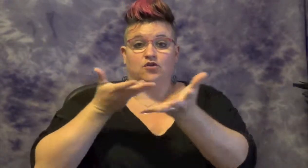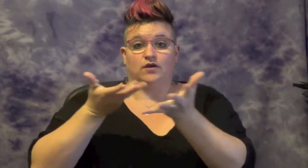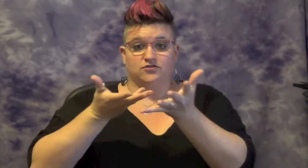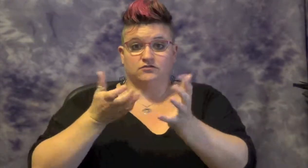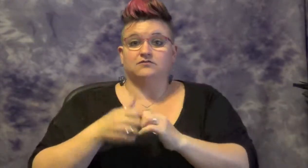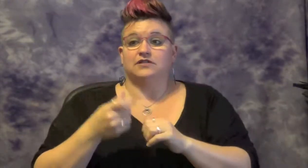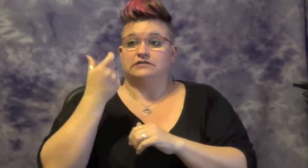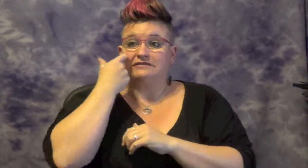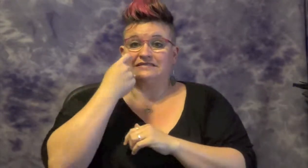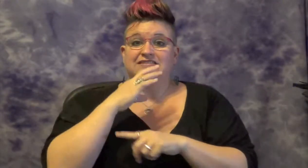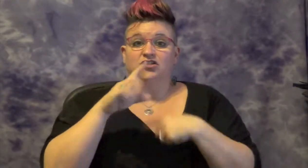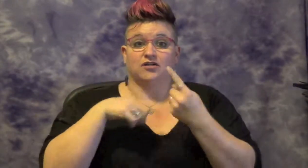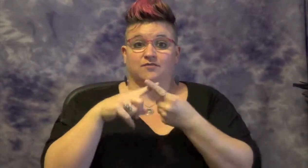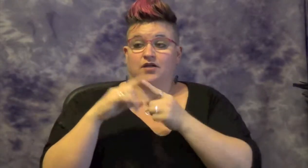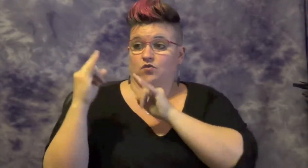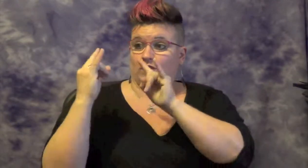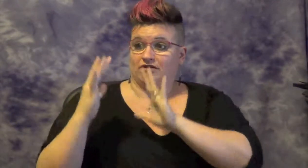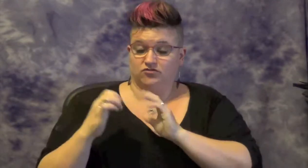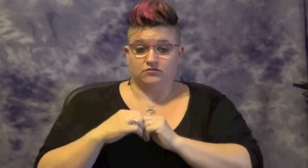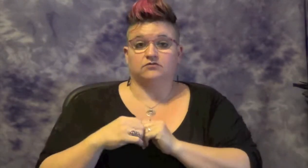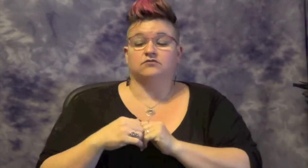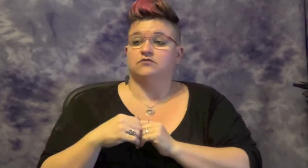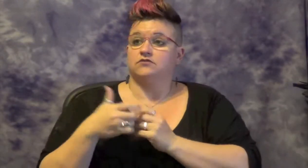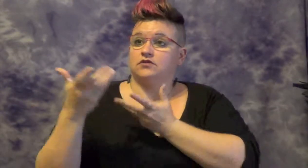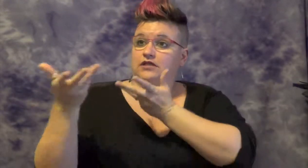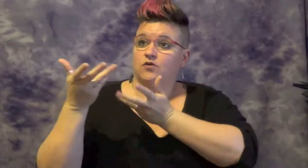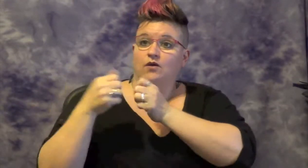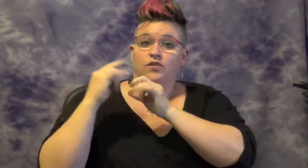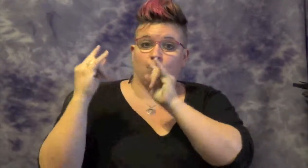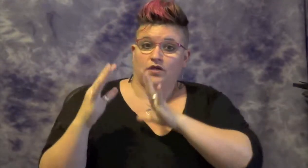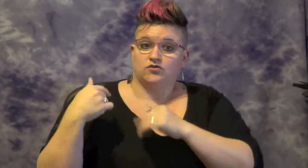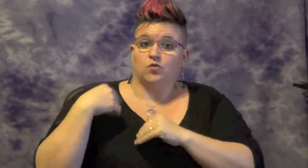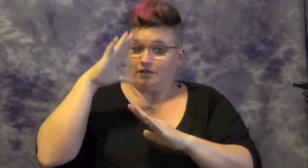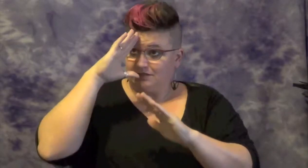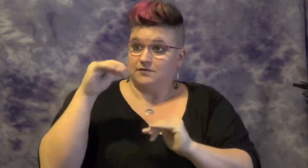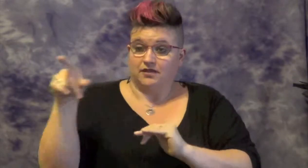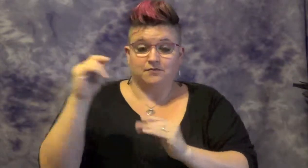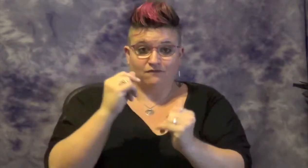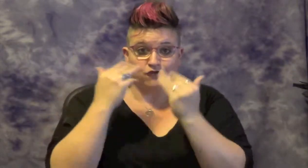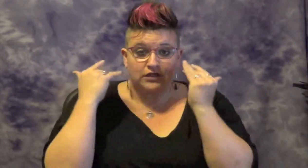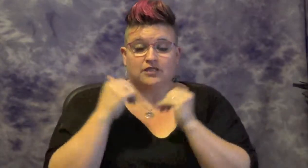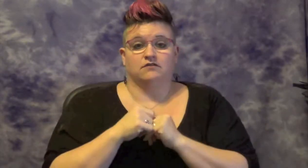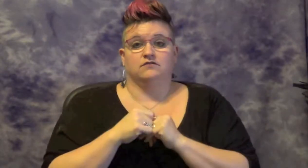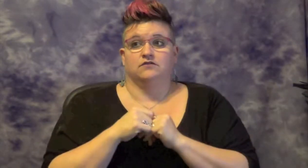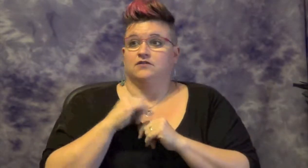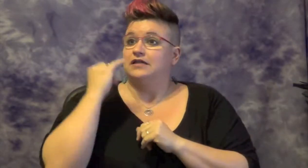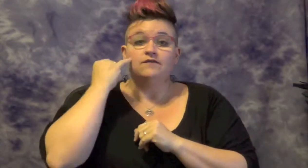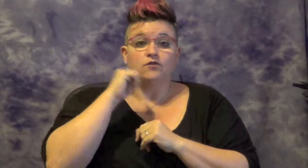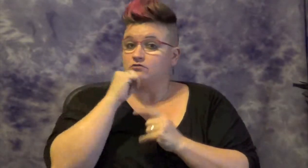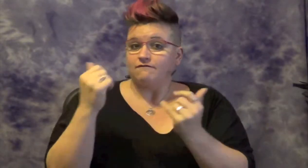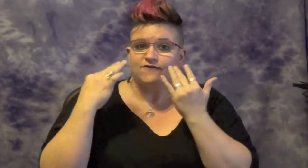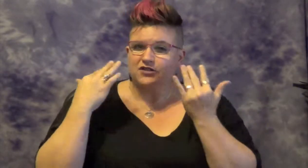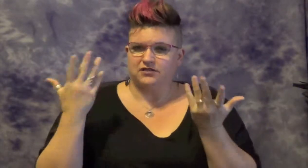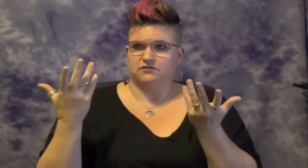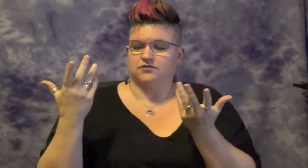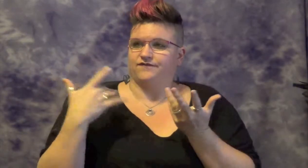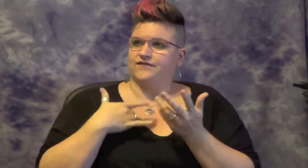So now we're going to talk about interactions. I just talked about like the situation with the waiter. When you have that interaction with the waiter, you expect them